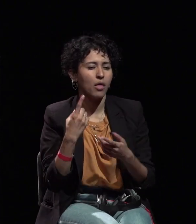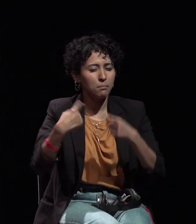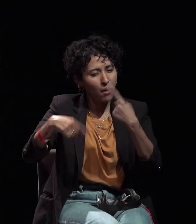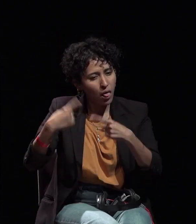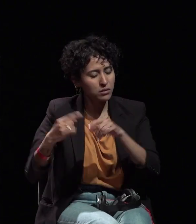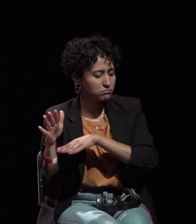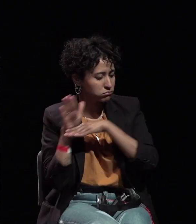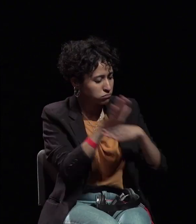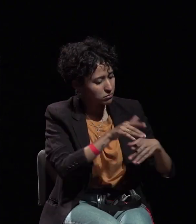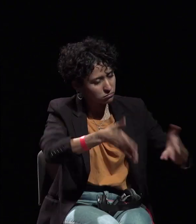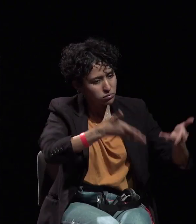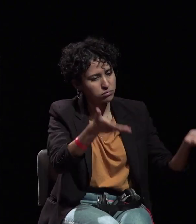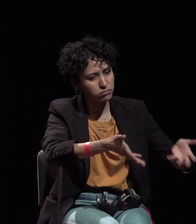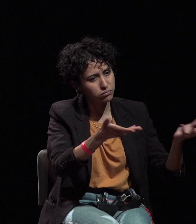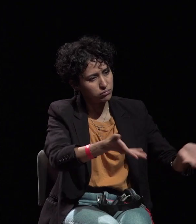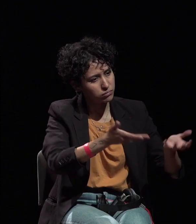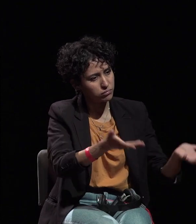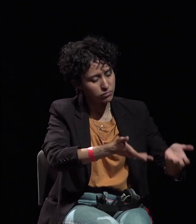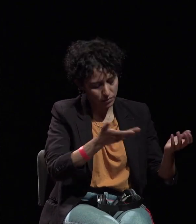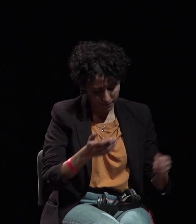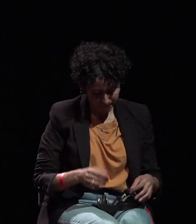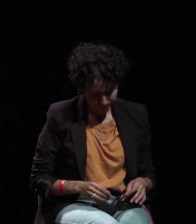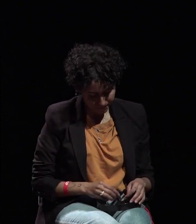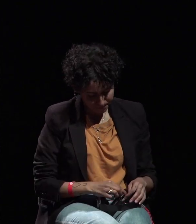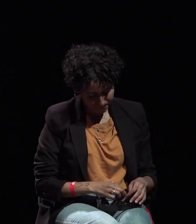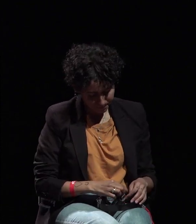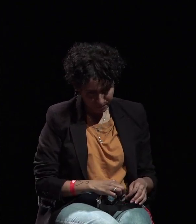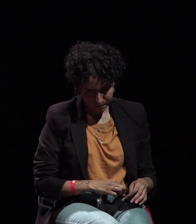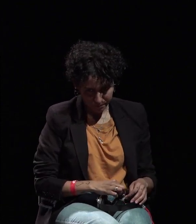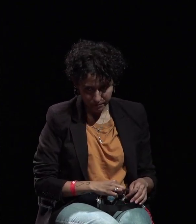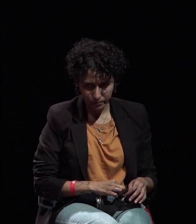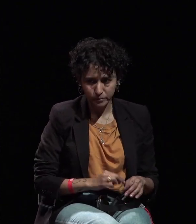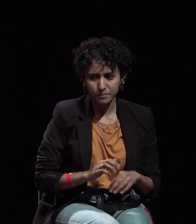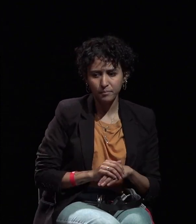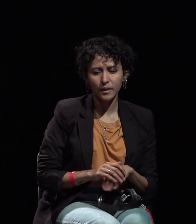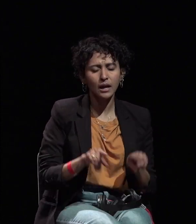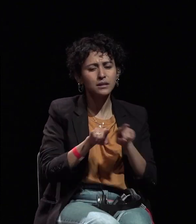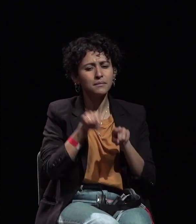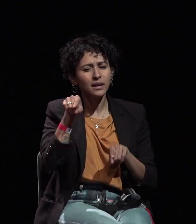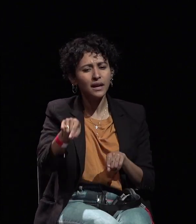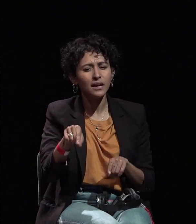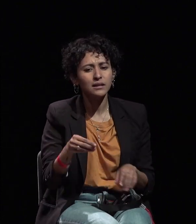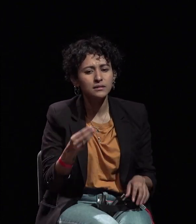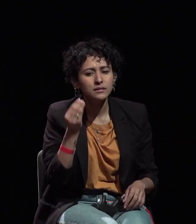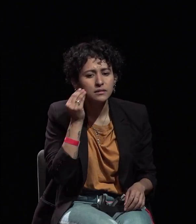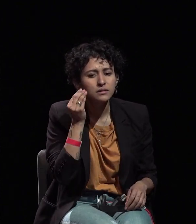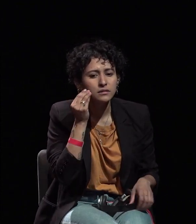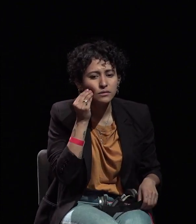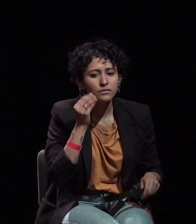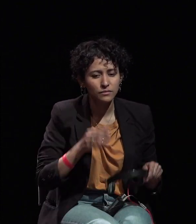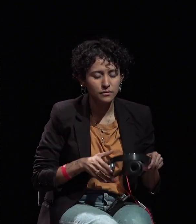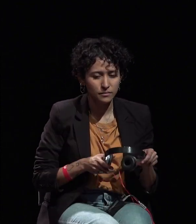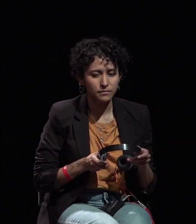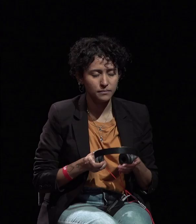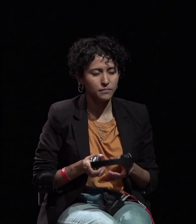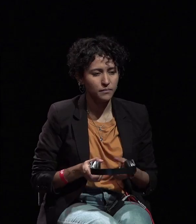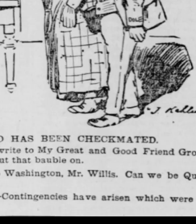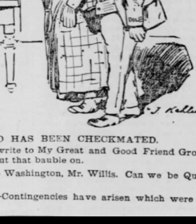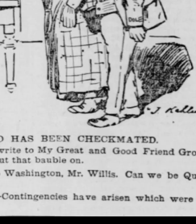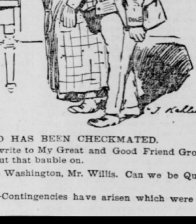of anti-blackness was used as a shorthand for the necessity to subjugate the queen and her nation. Sanford B.